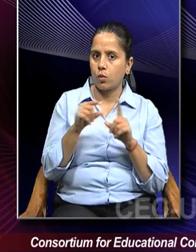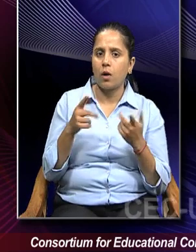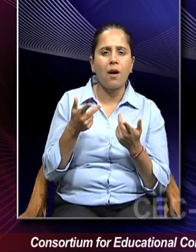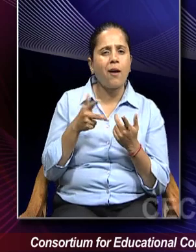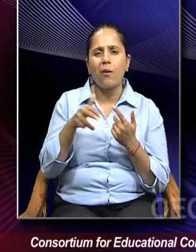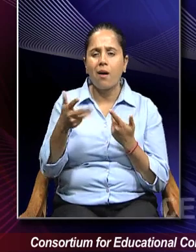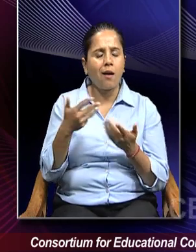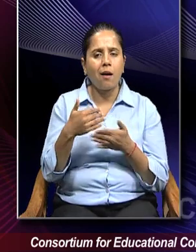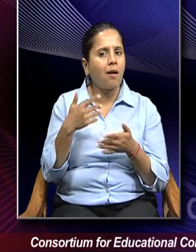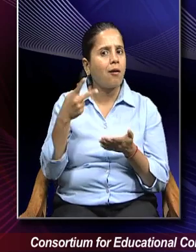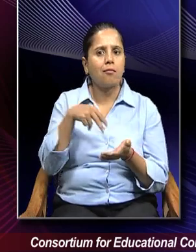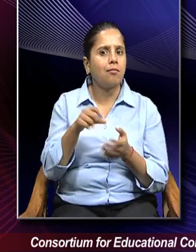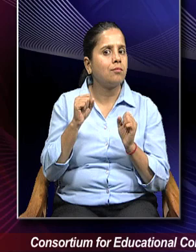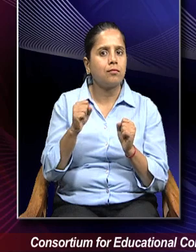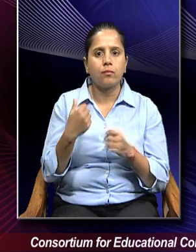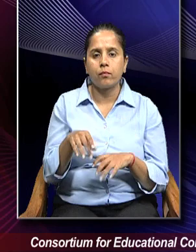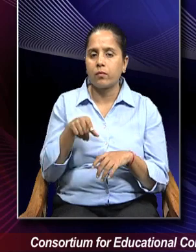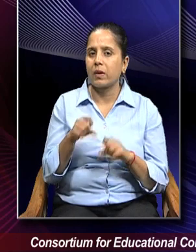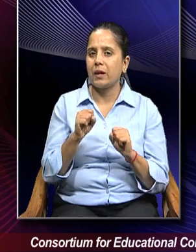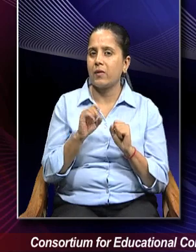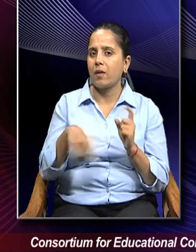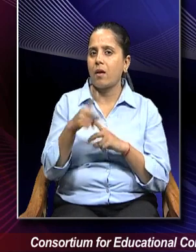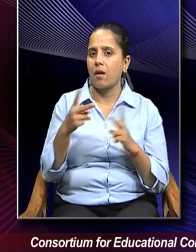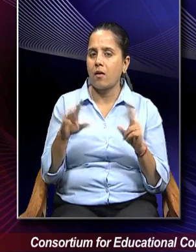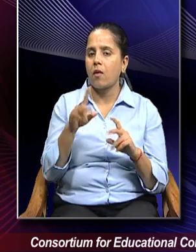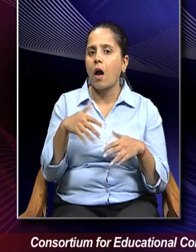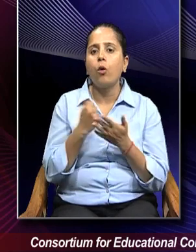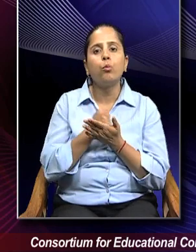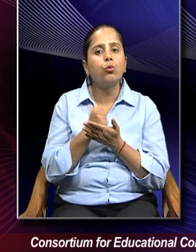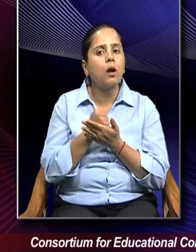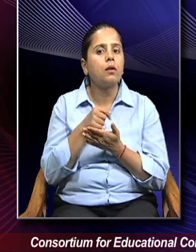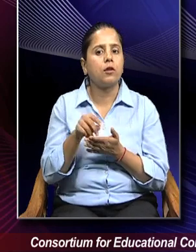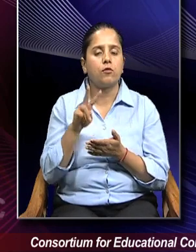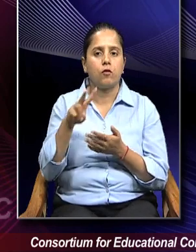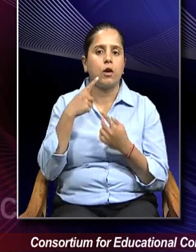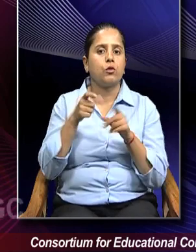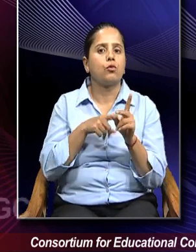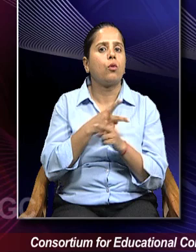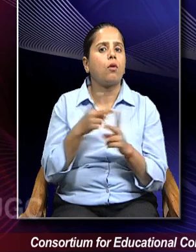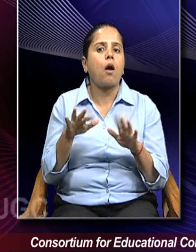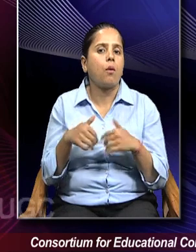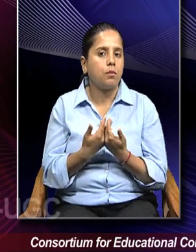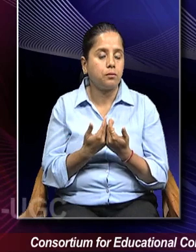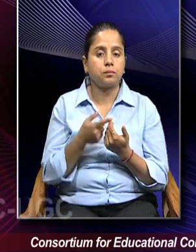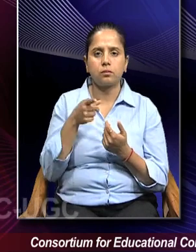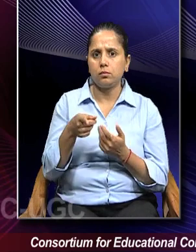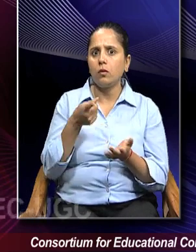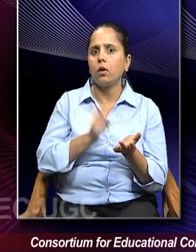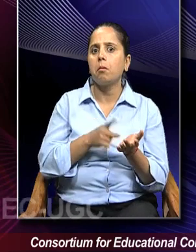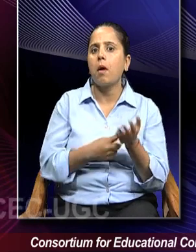walking. So, difficulty lies here, that how to practice the virtuosity, because it is very